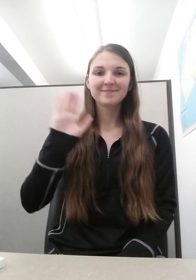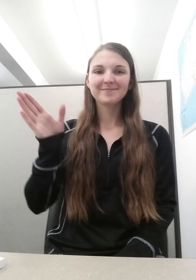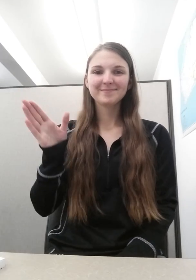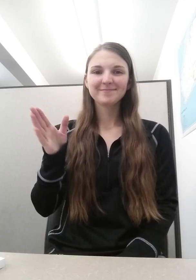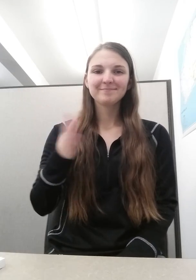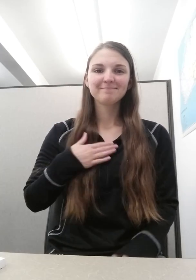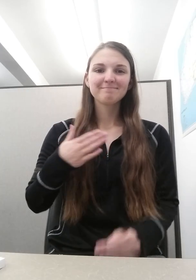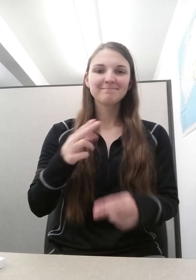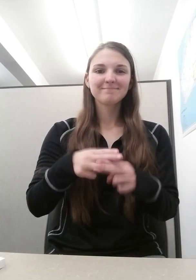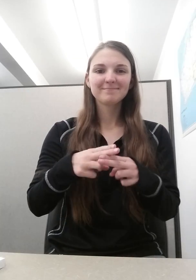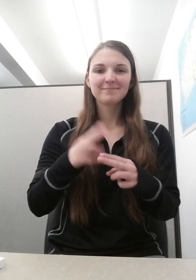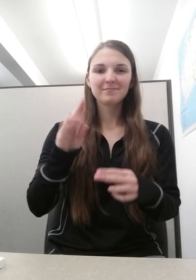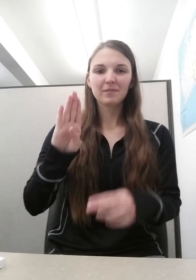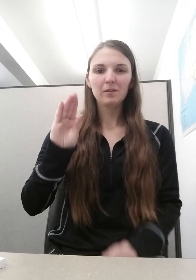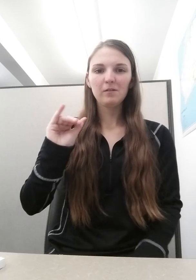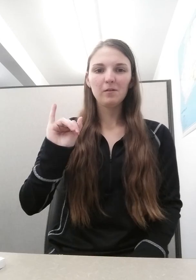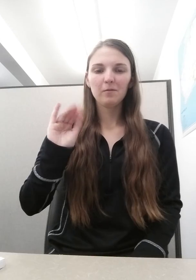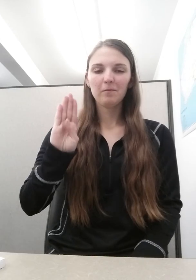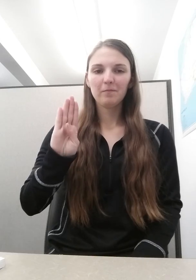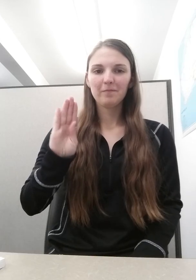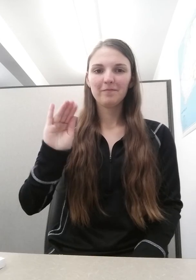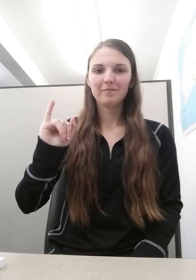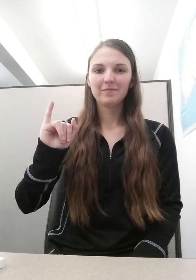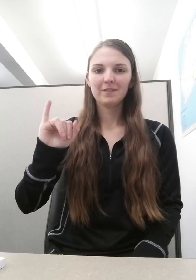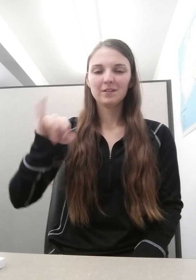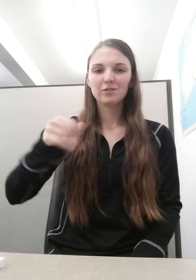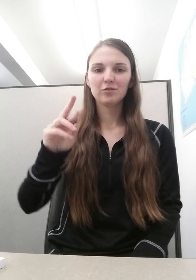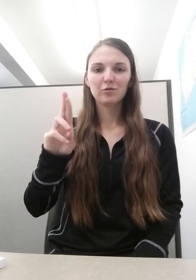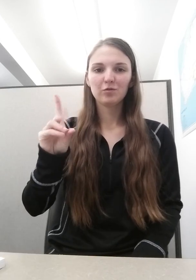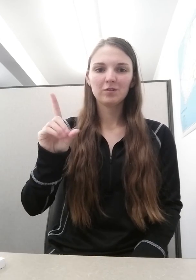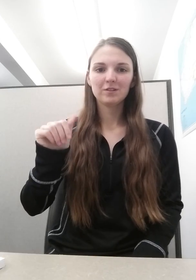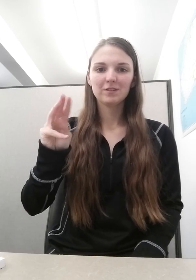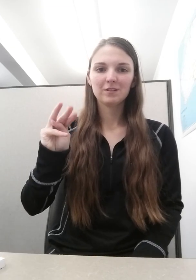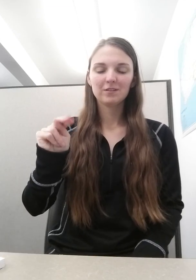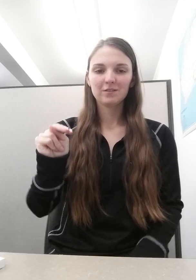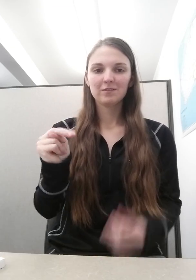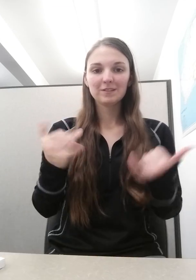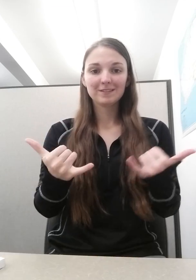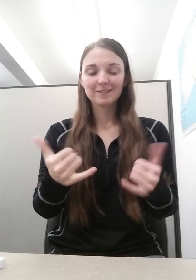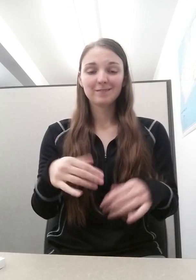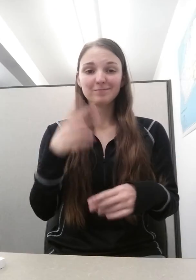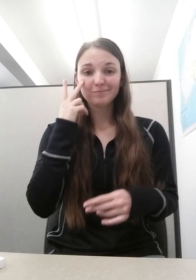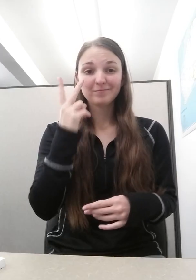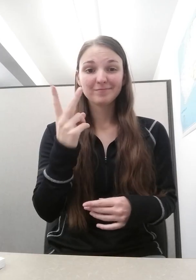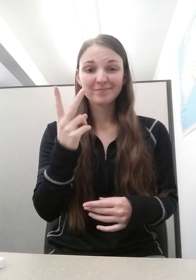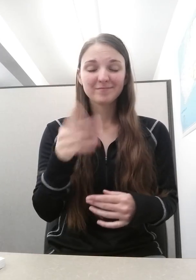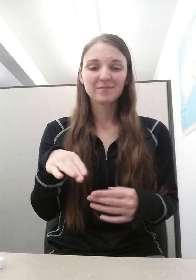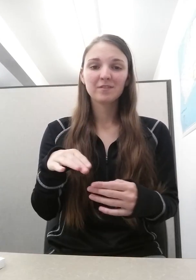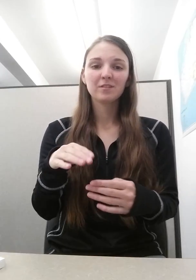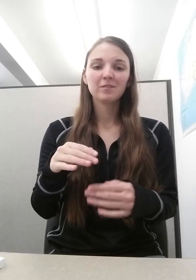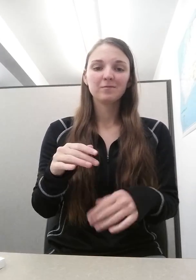Hi, my name is Bobby Jordan. Today, we're going to take a look at the early years of William